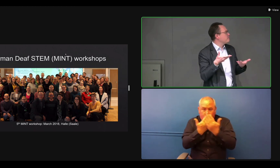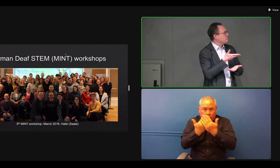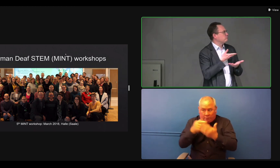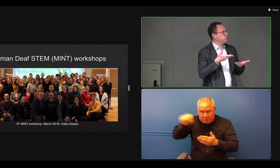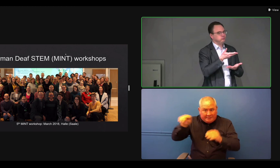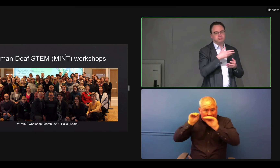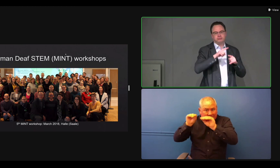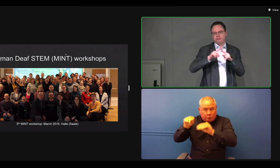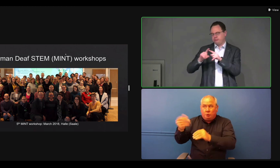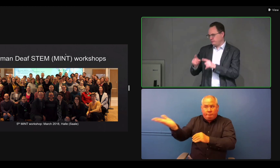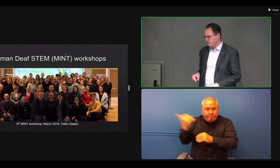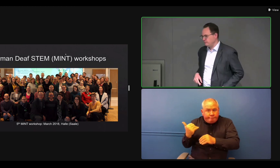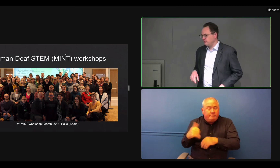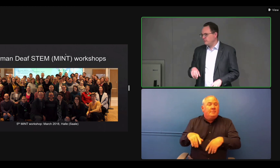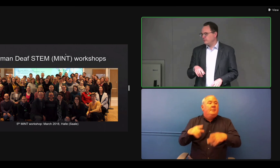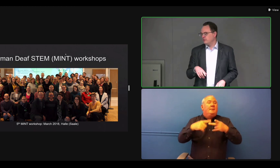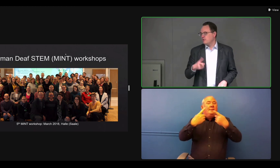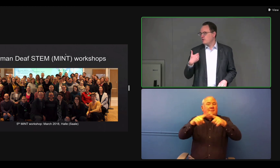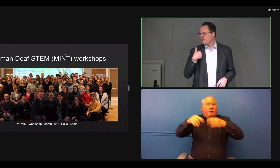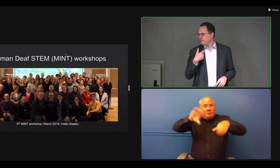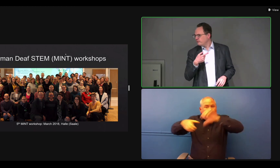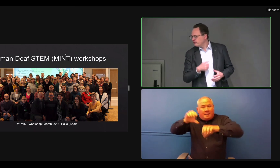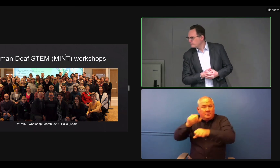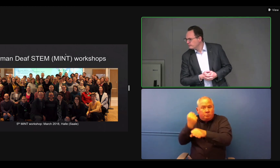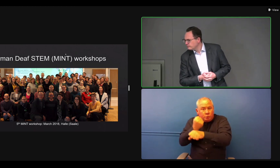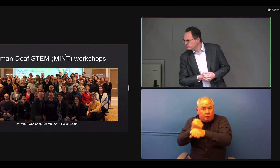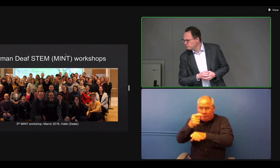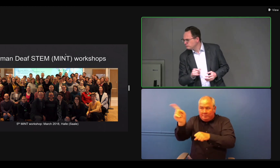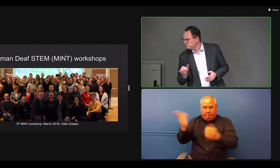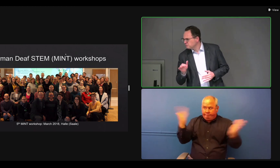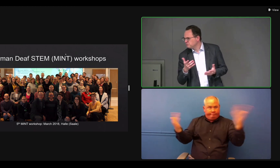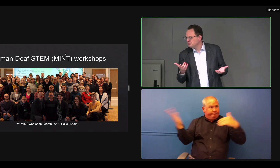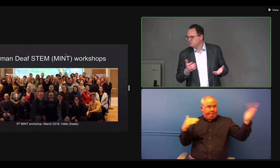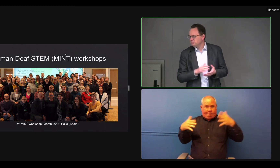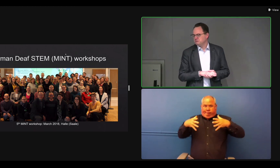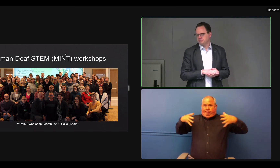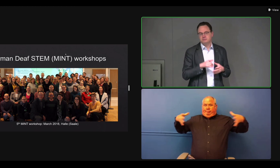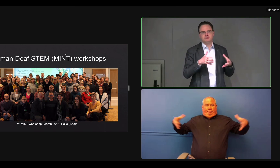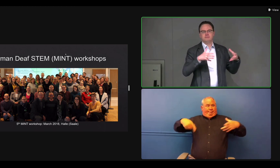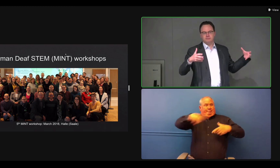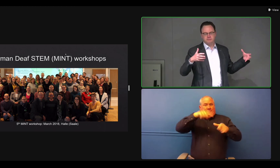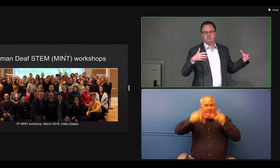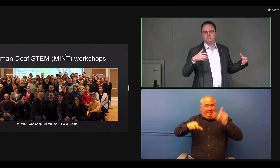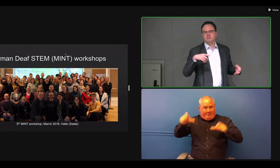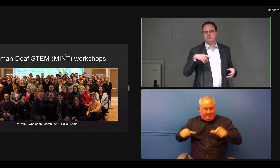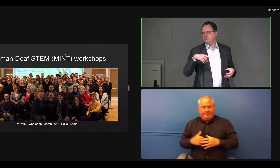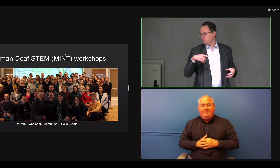scientists, but also deaf teachers of science who got involved.